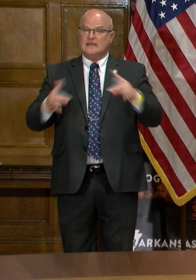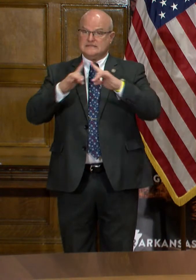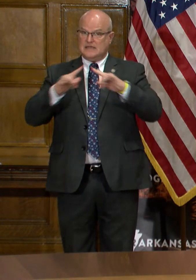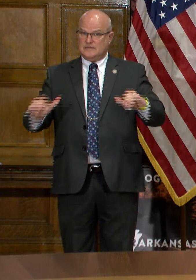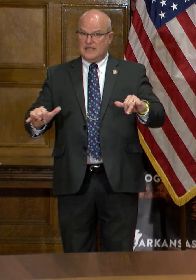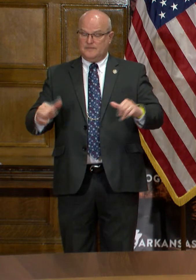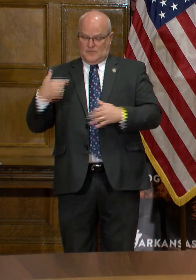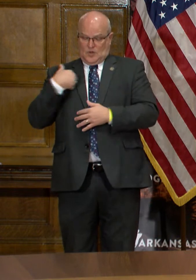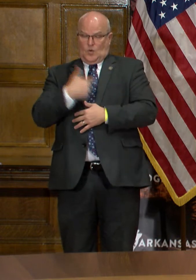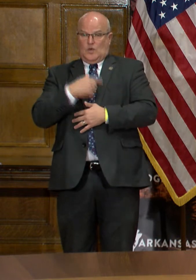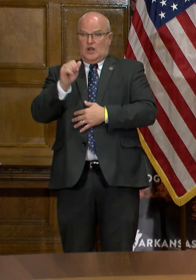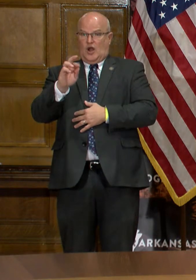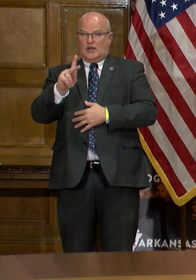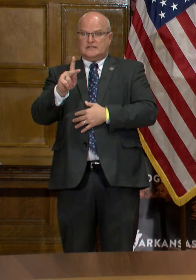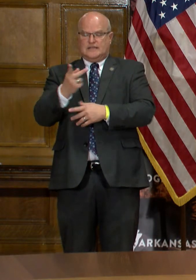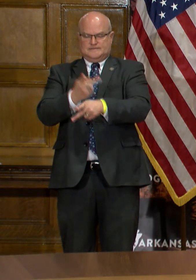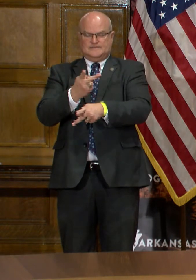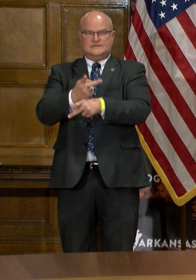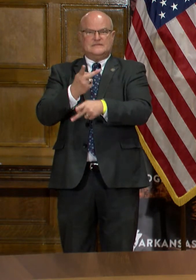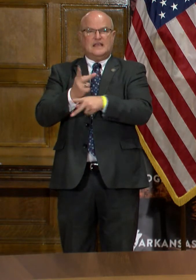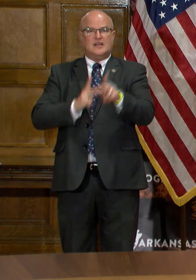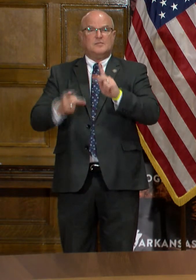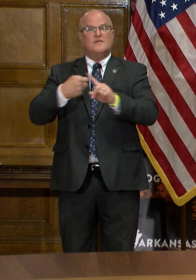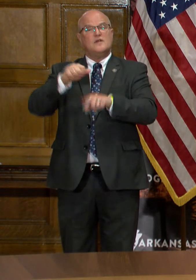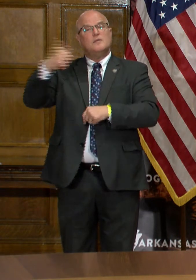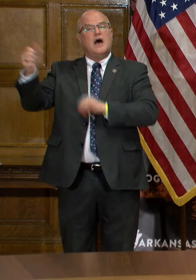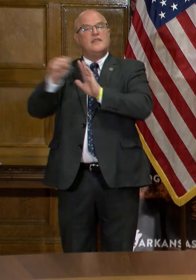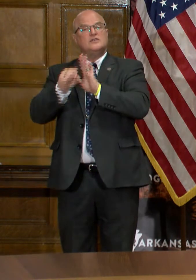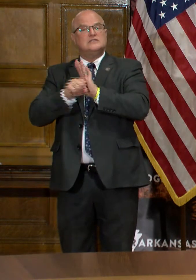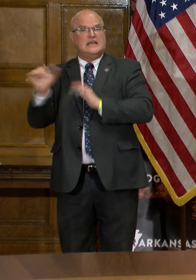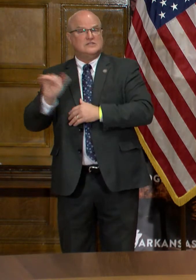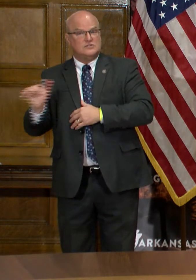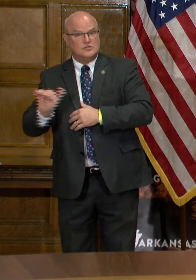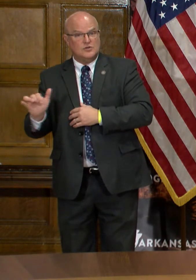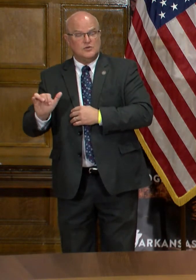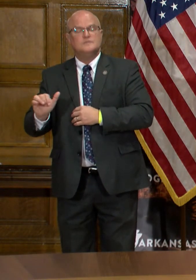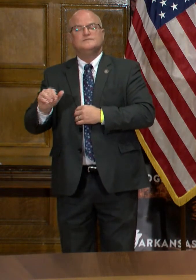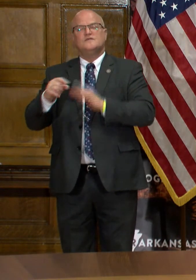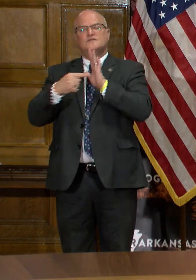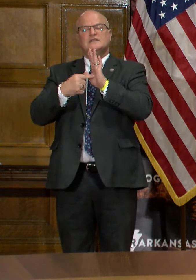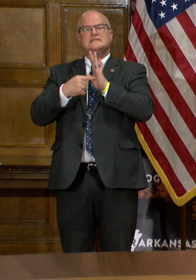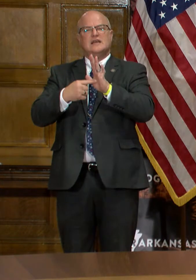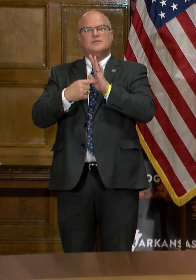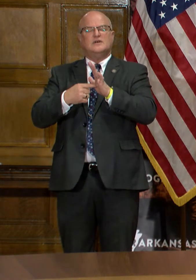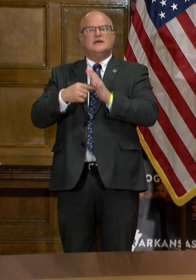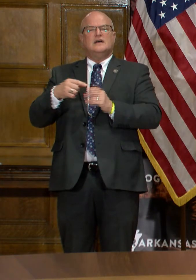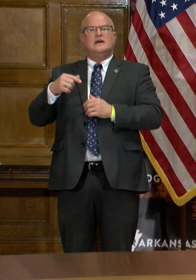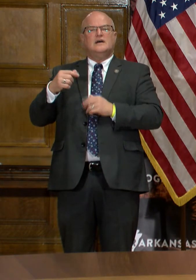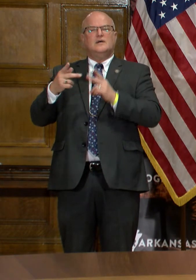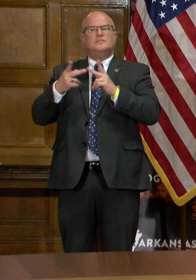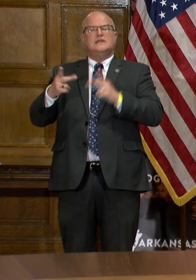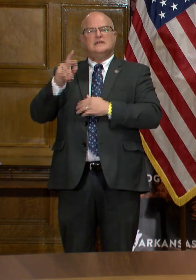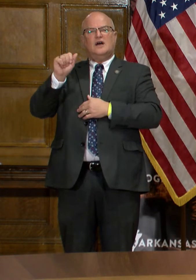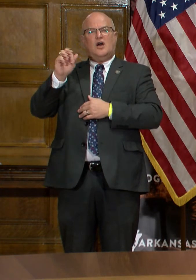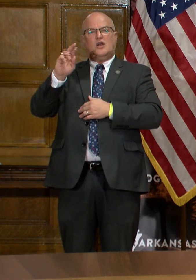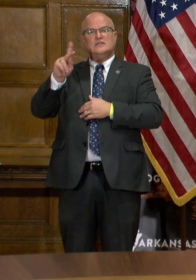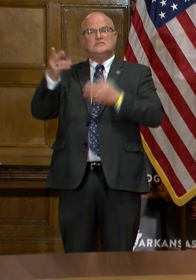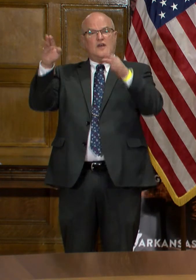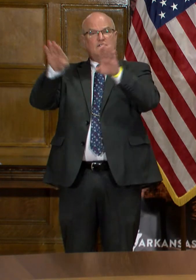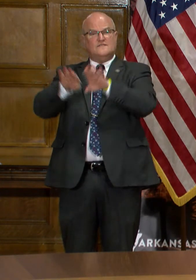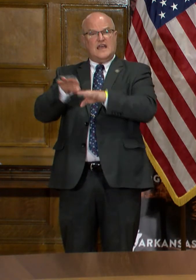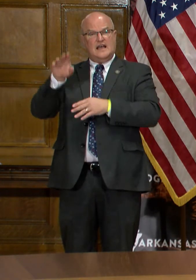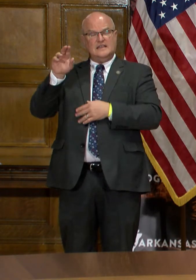we in Arkansas do take care of individuals from other states as well. You can talk to our facilities up in Arkansas